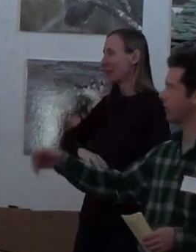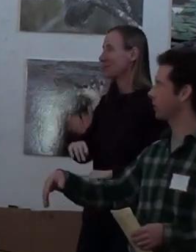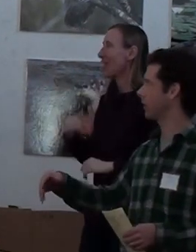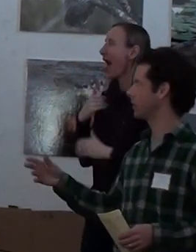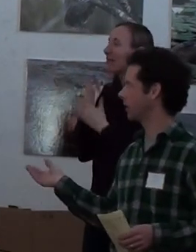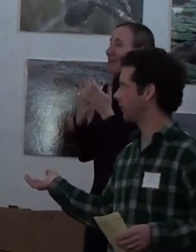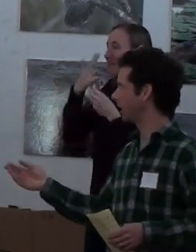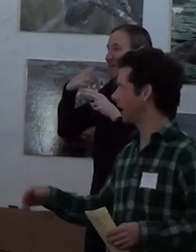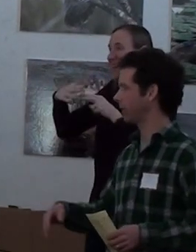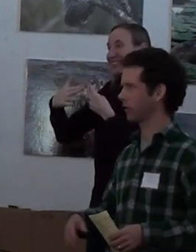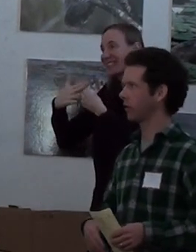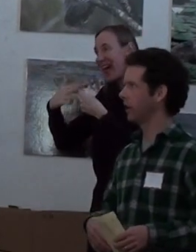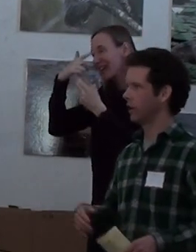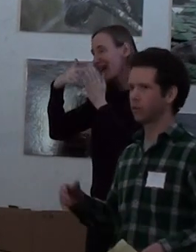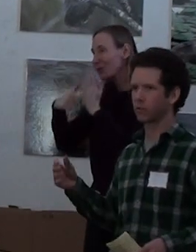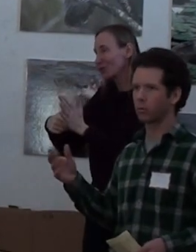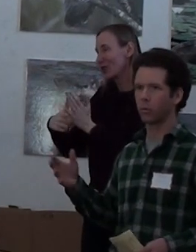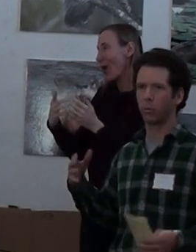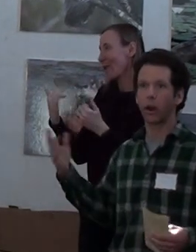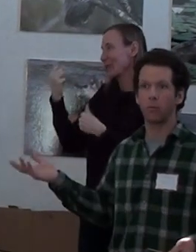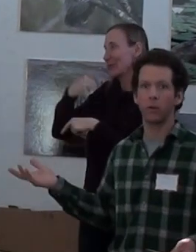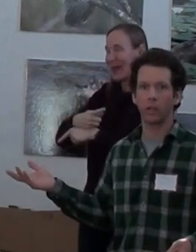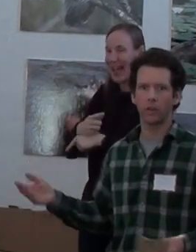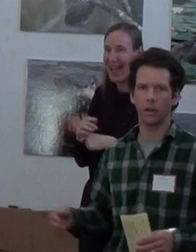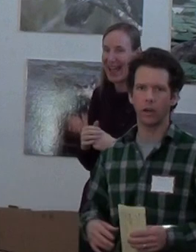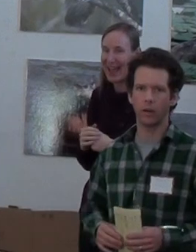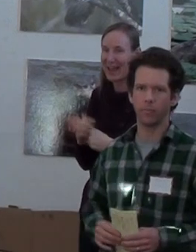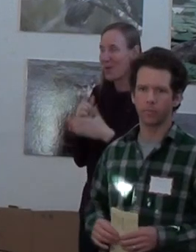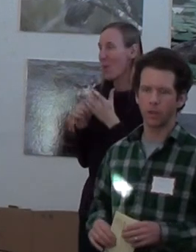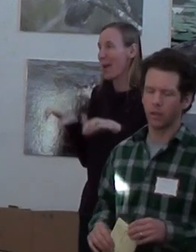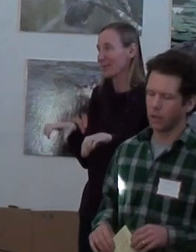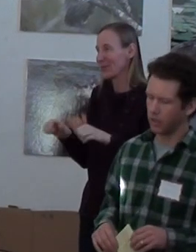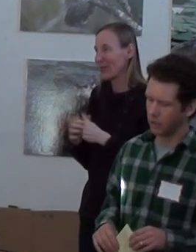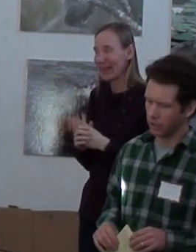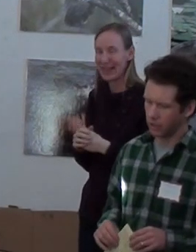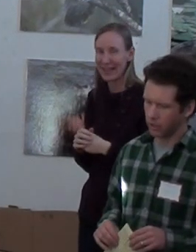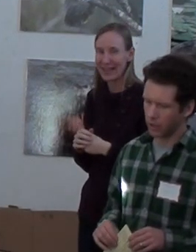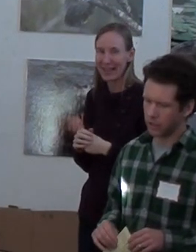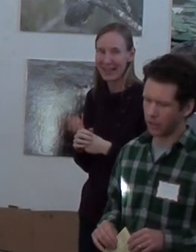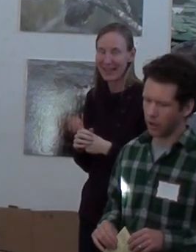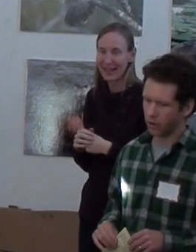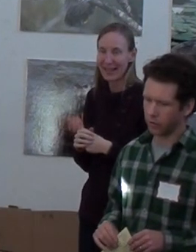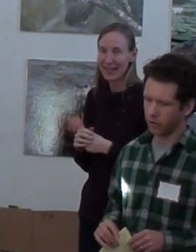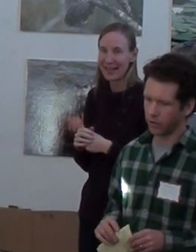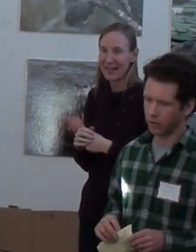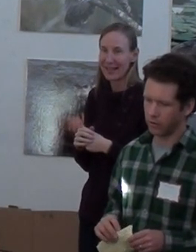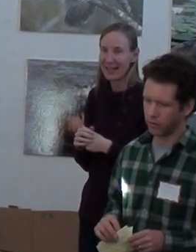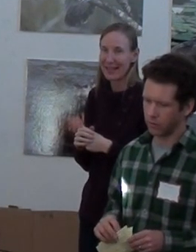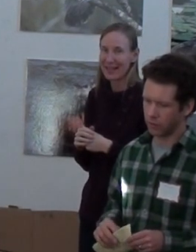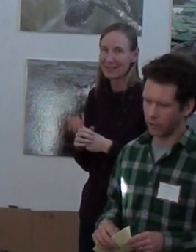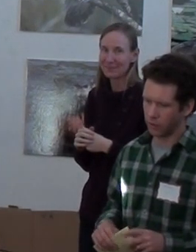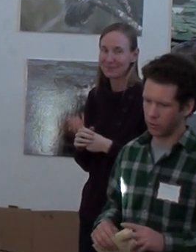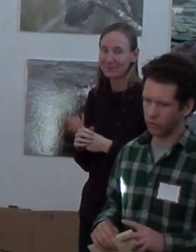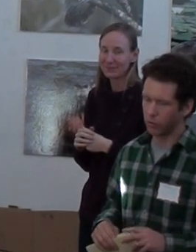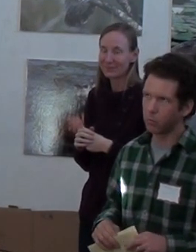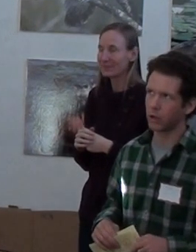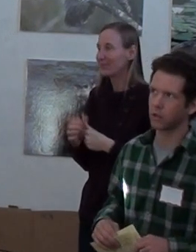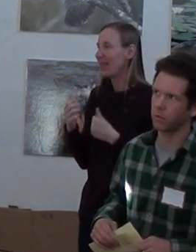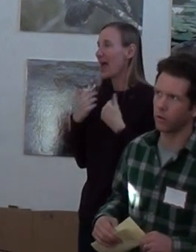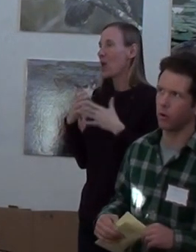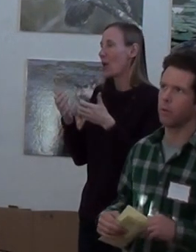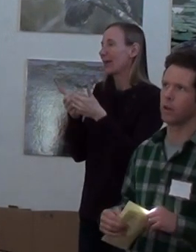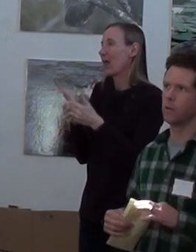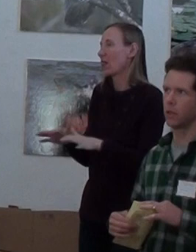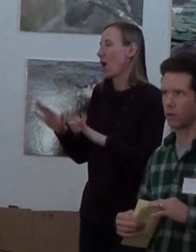some slides I just wanted to share with you guys just with what I'm doing. Not to get lost in the gilly weeds too